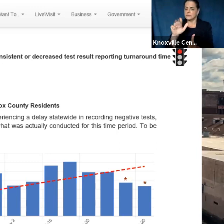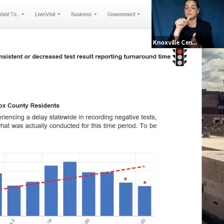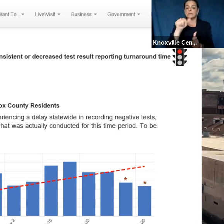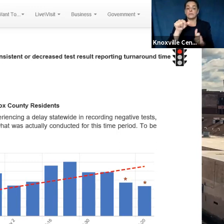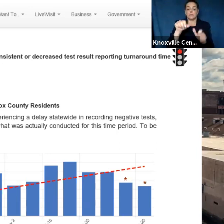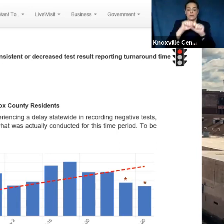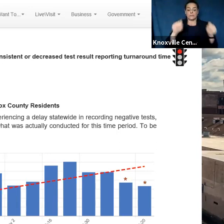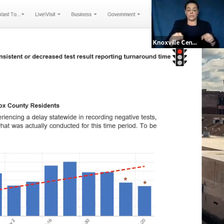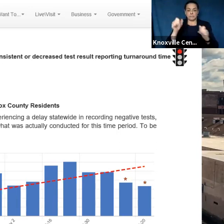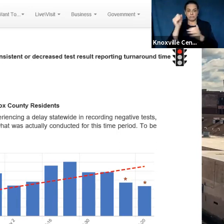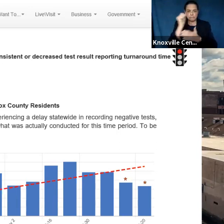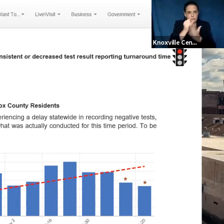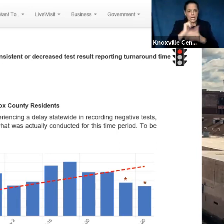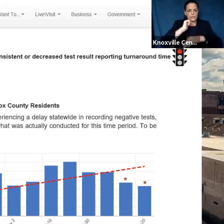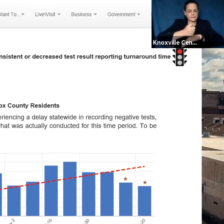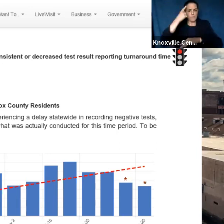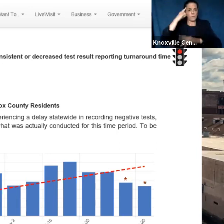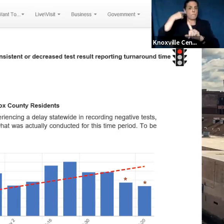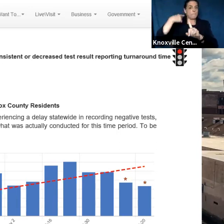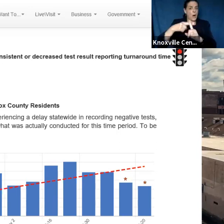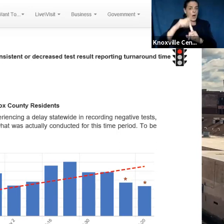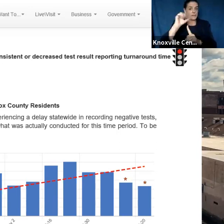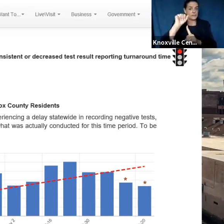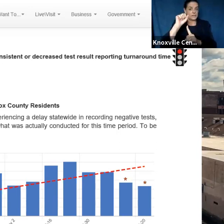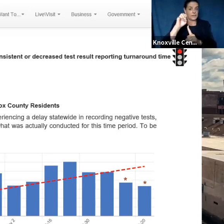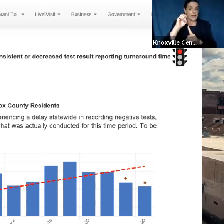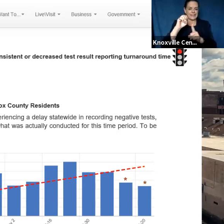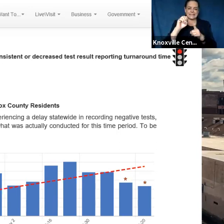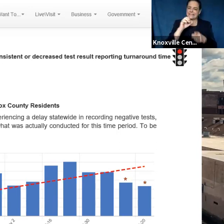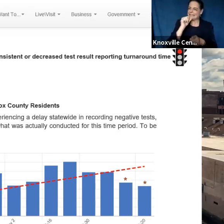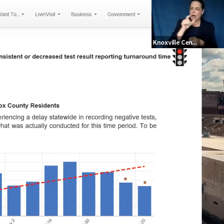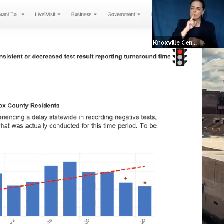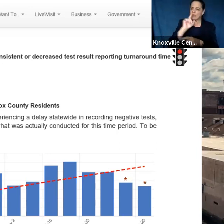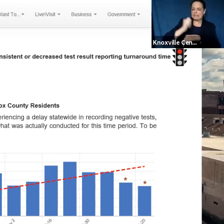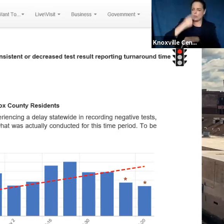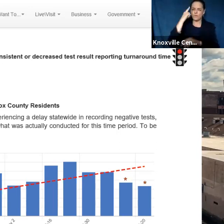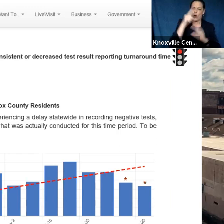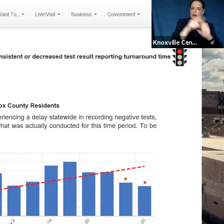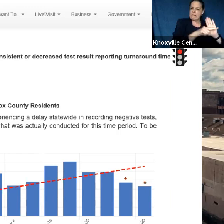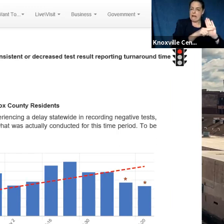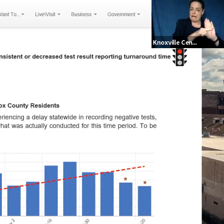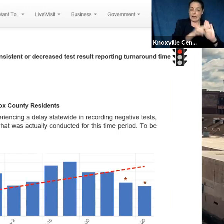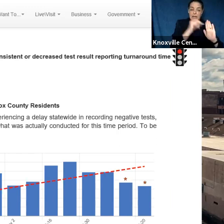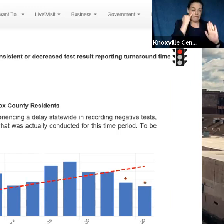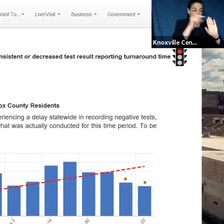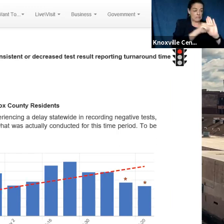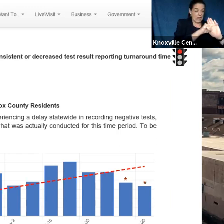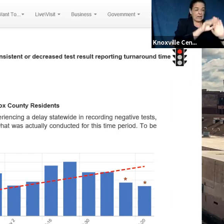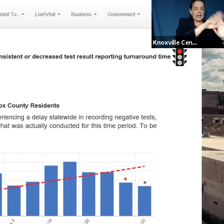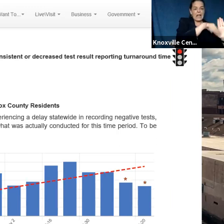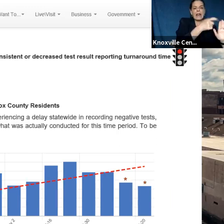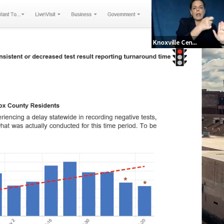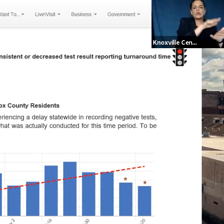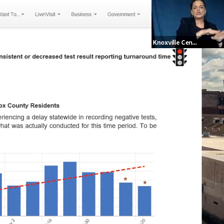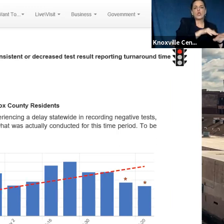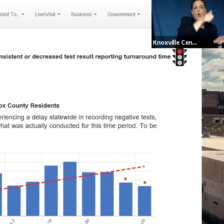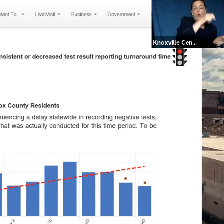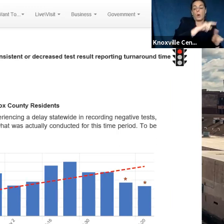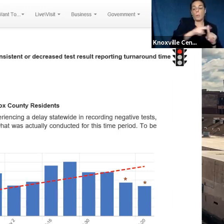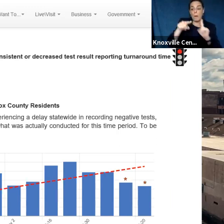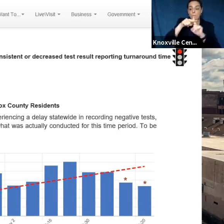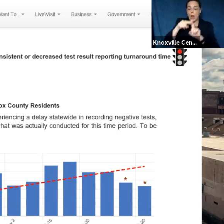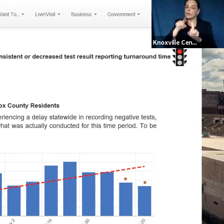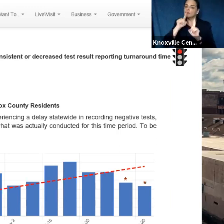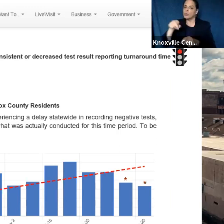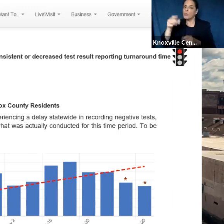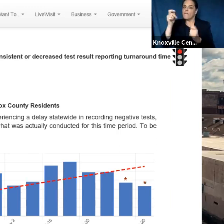positive cases, and we've talked about before, it's not really designed for negative cases, for reporting of negative cases. Anecdotally,